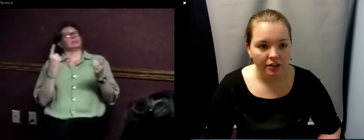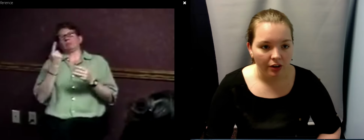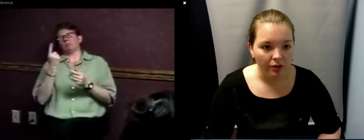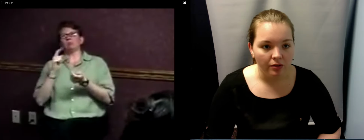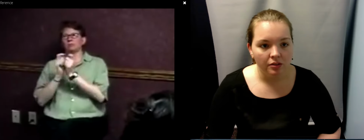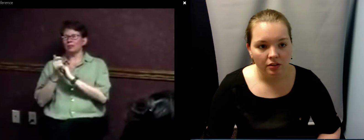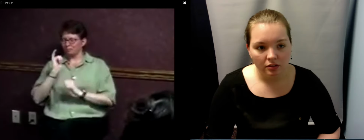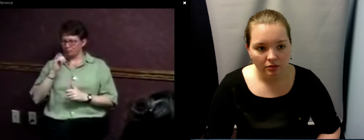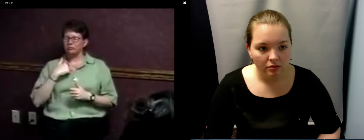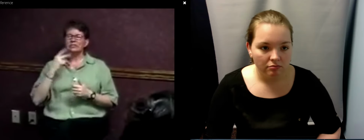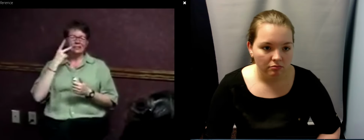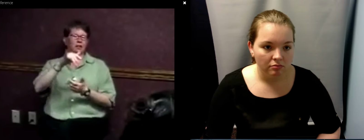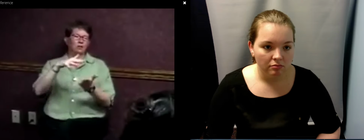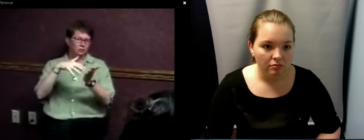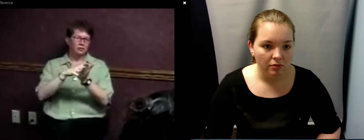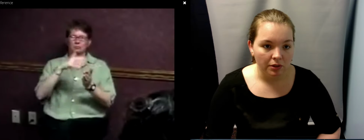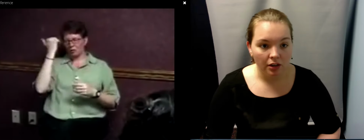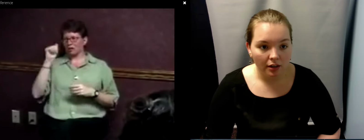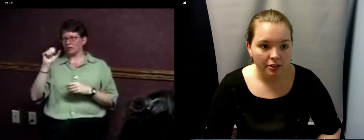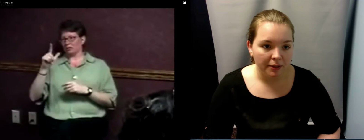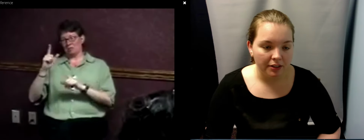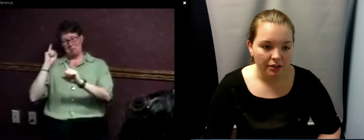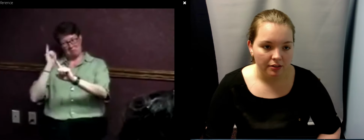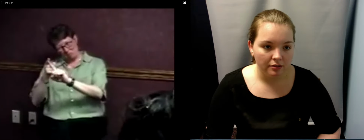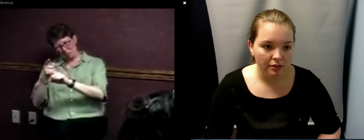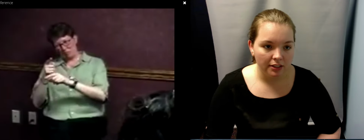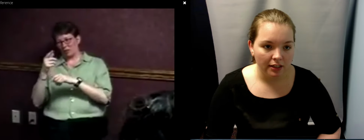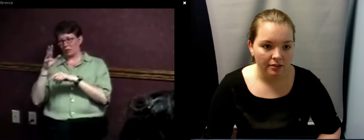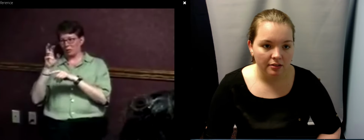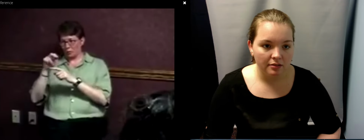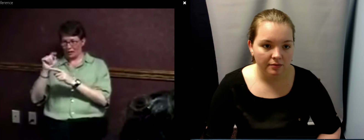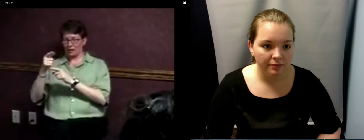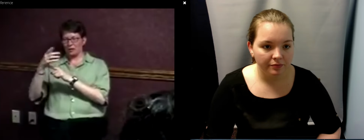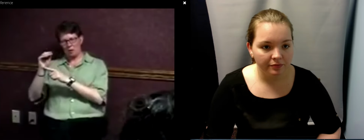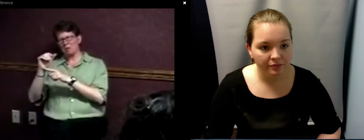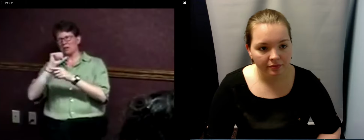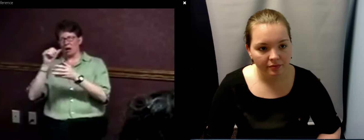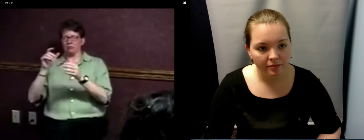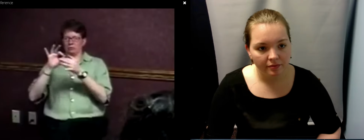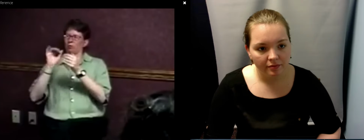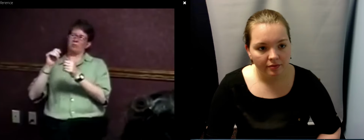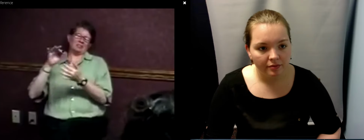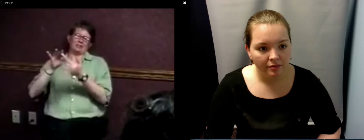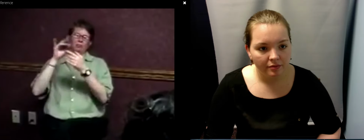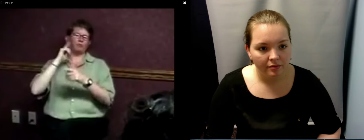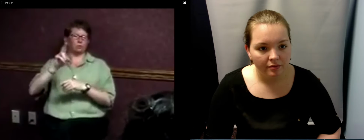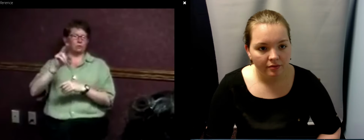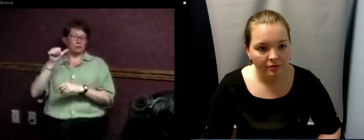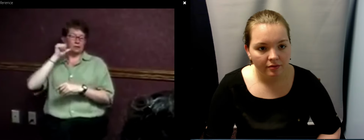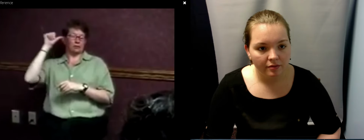went, go, or gone, depending on the tense.